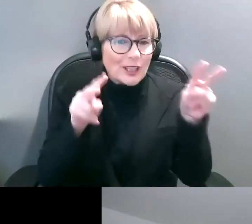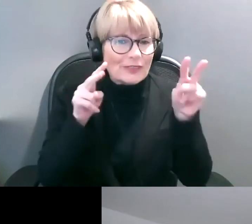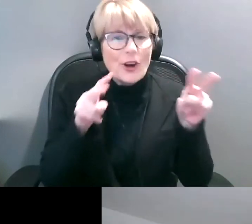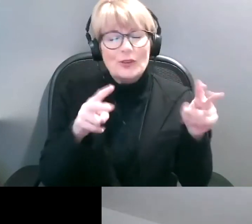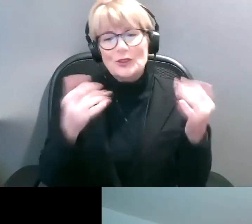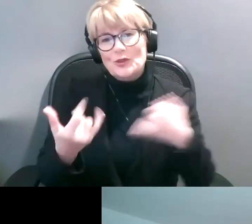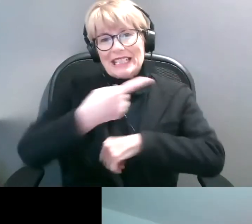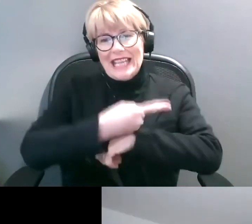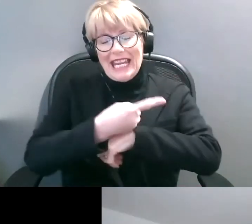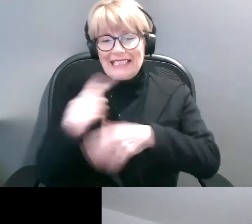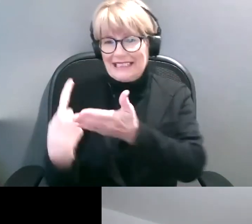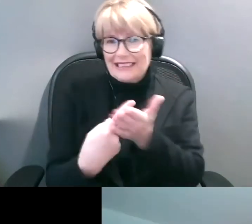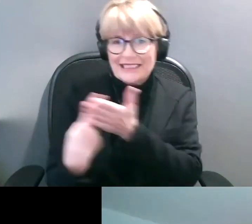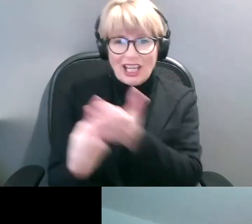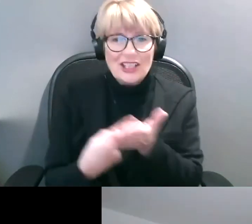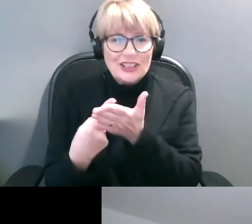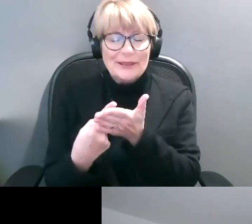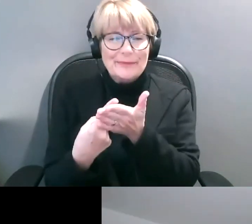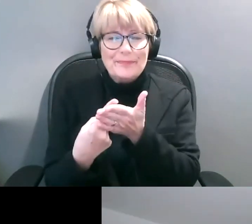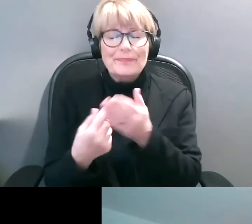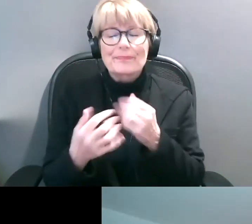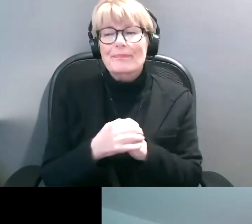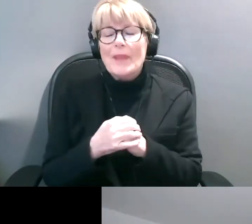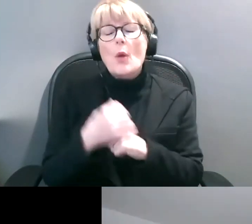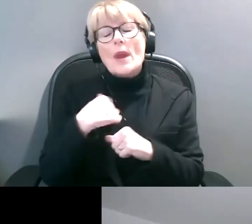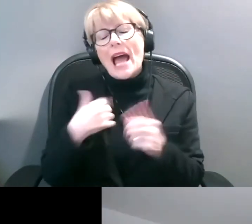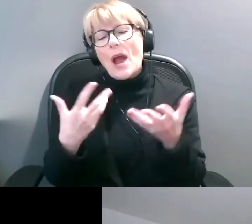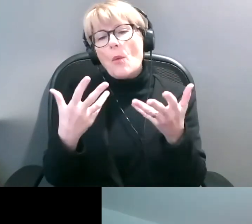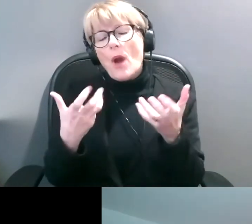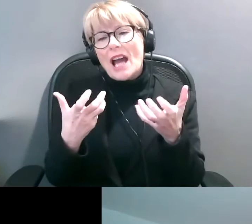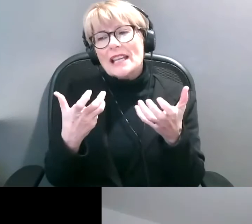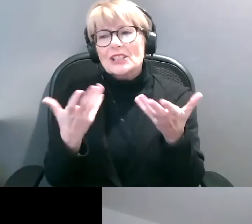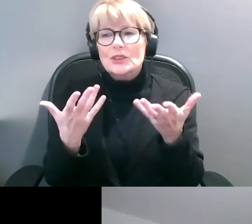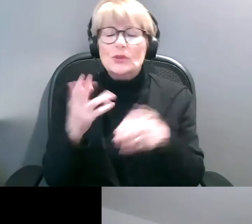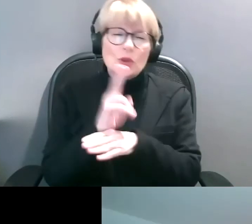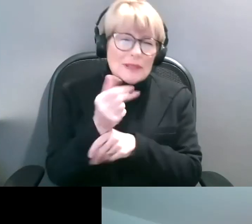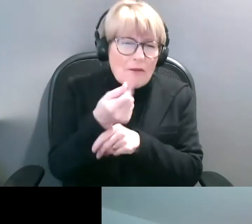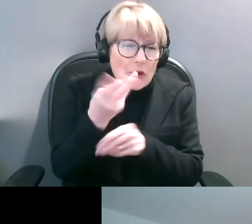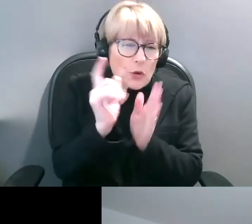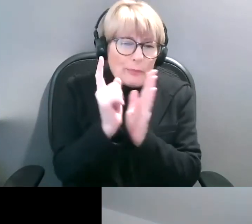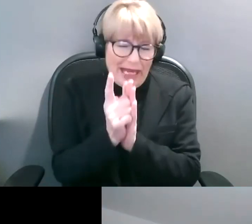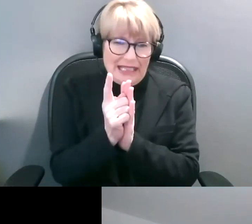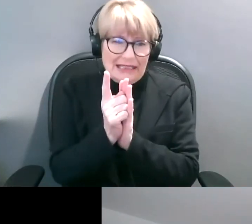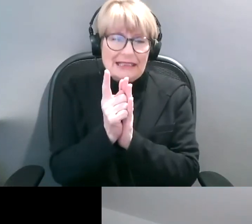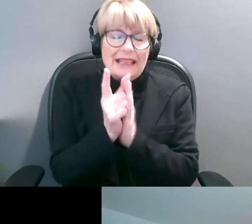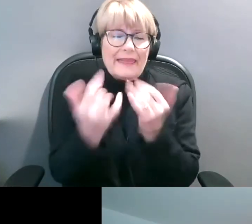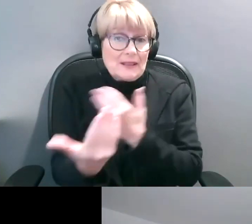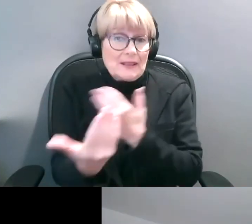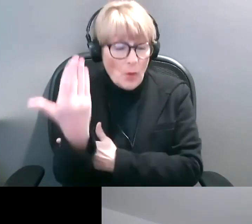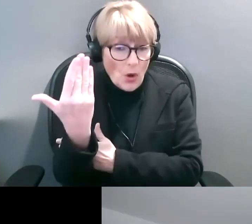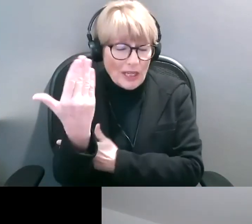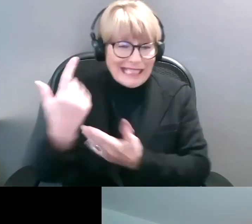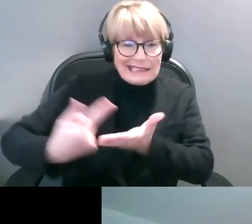today's discussion. What I wanted to just spend a few minutes on this morning